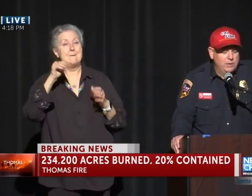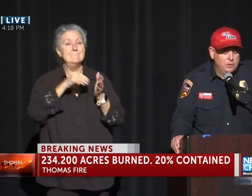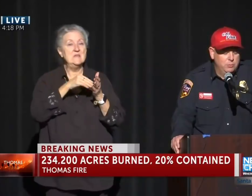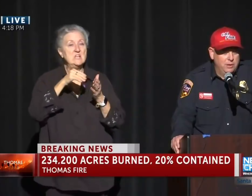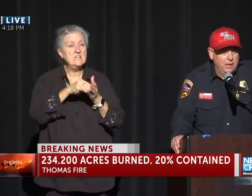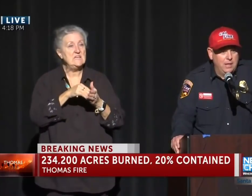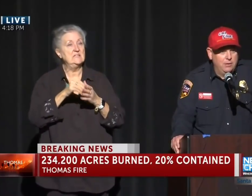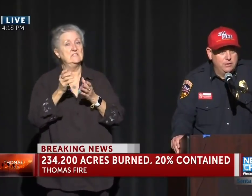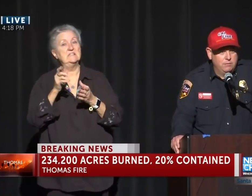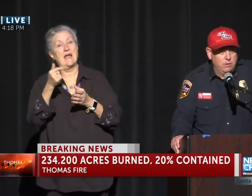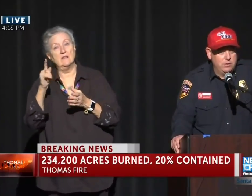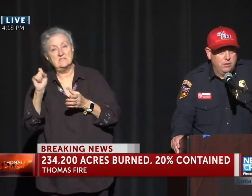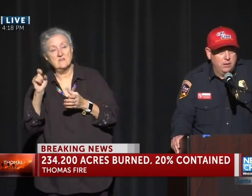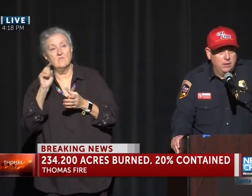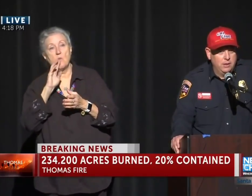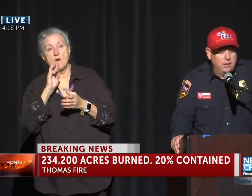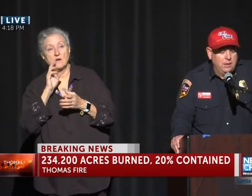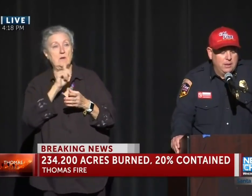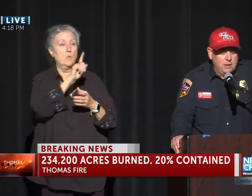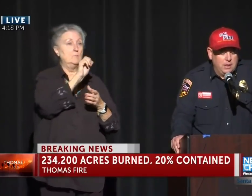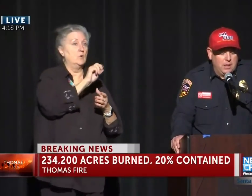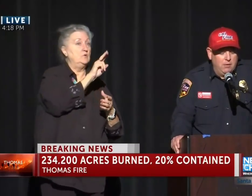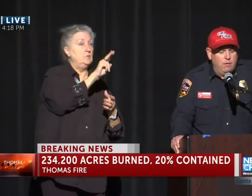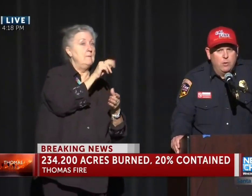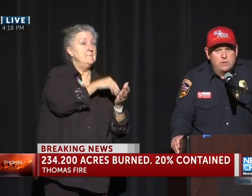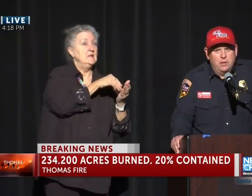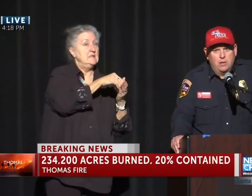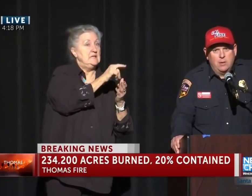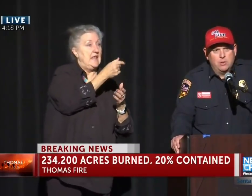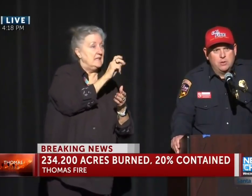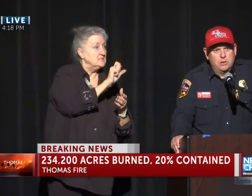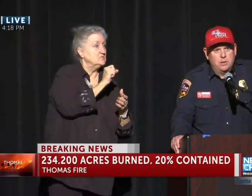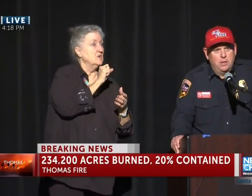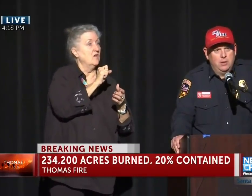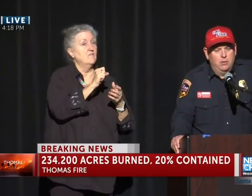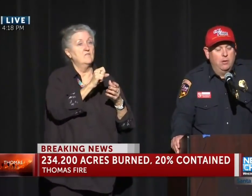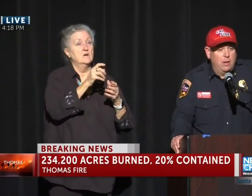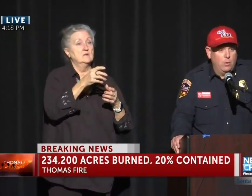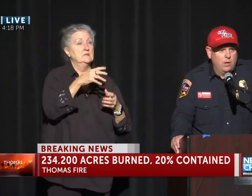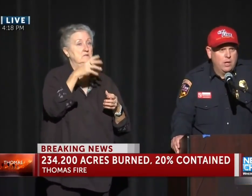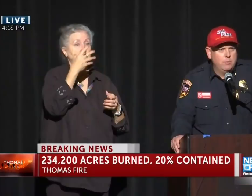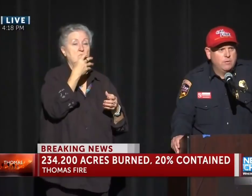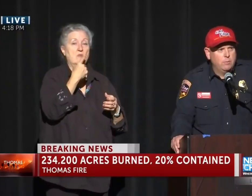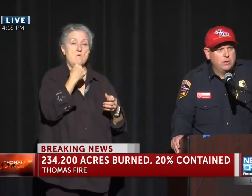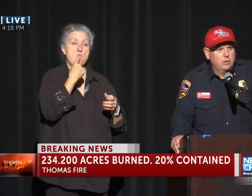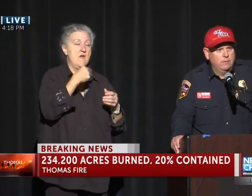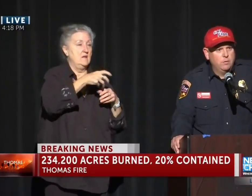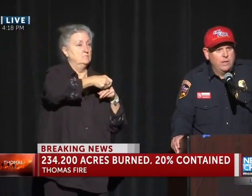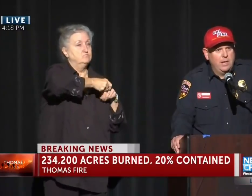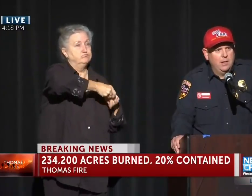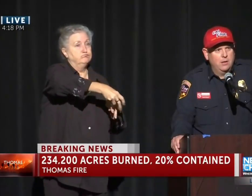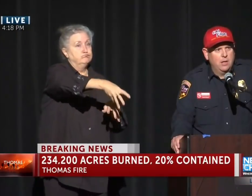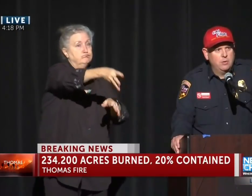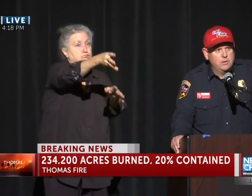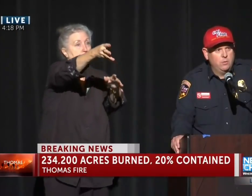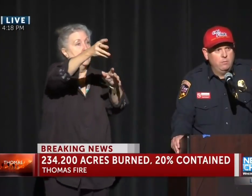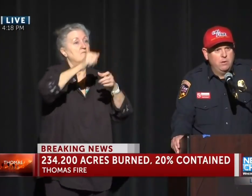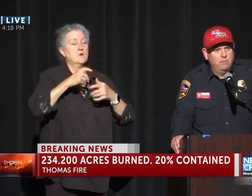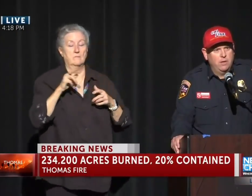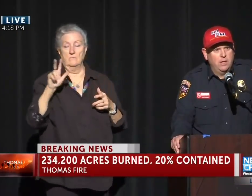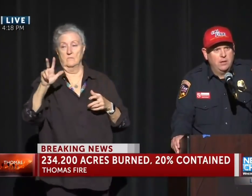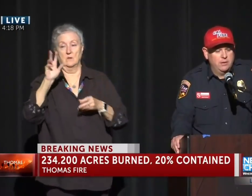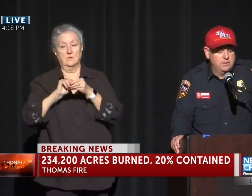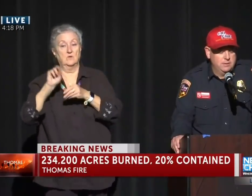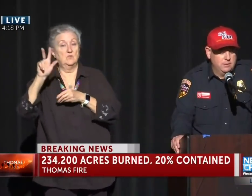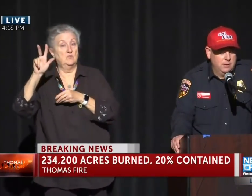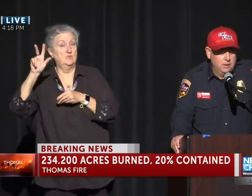and 1.2 million gallons of retardant. And from those helicopters, that water comes from a total of 28 helicopters that